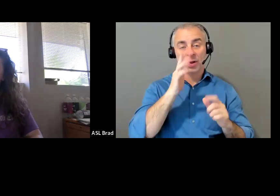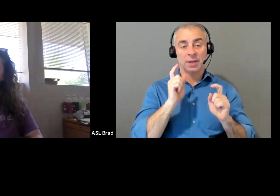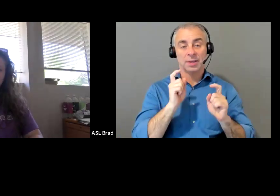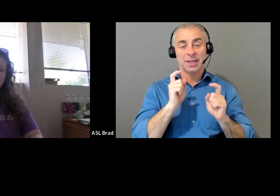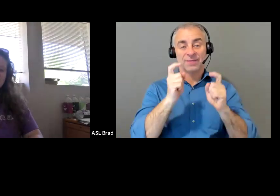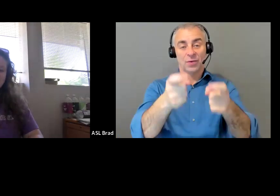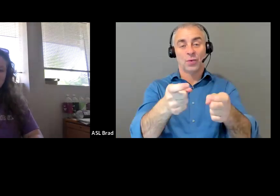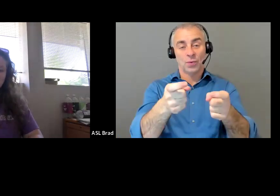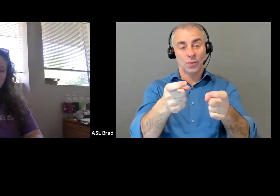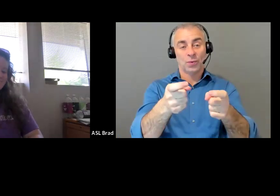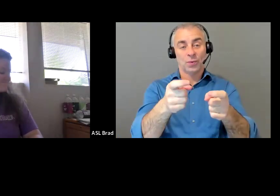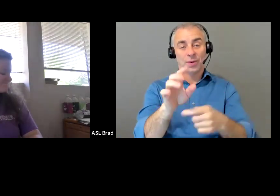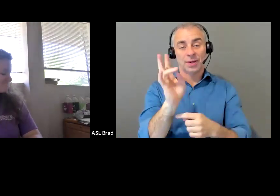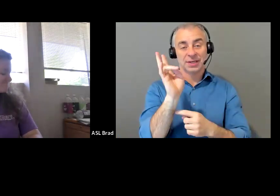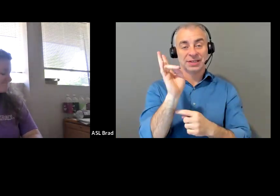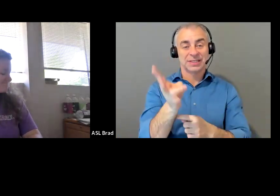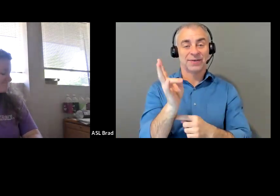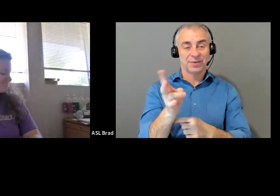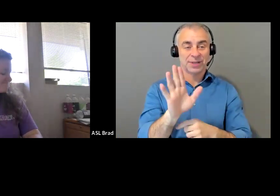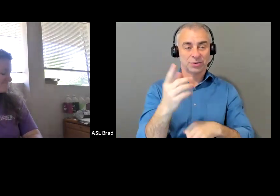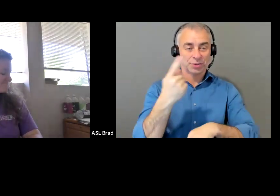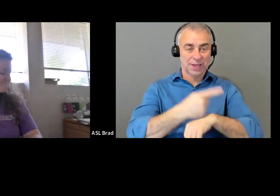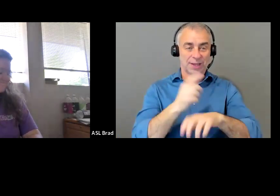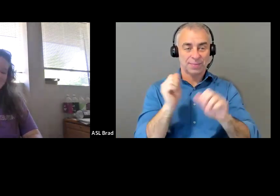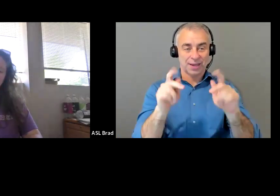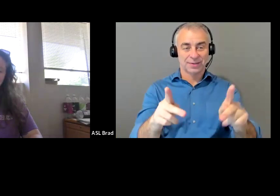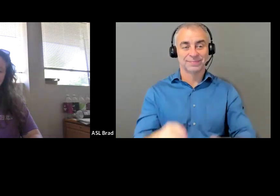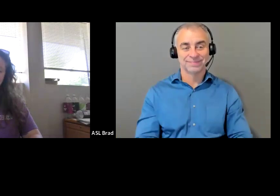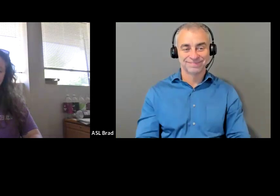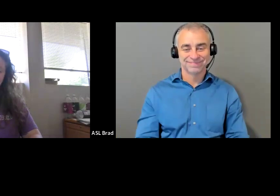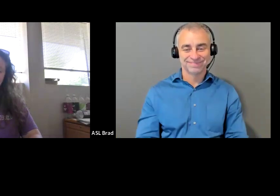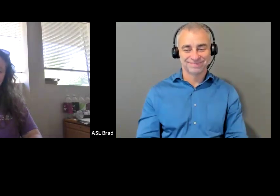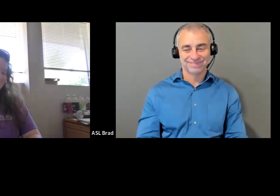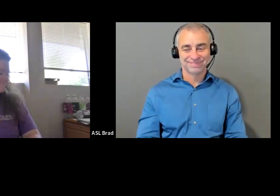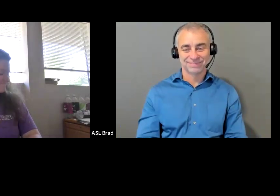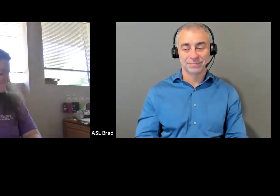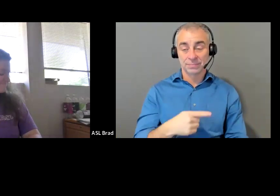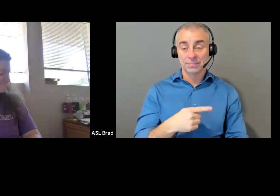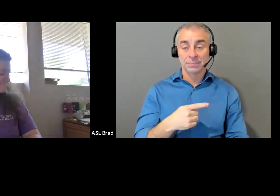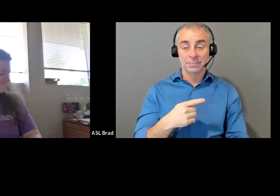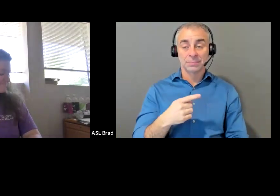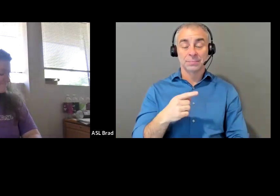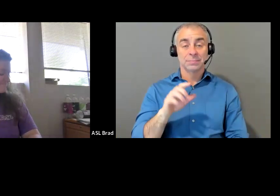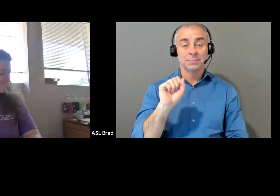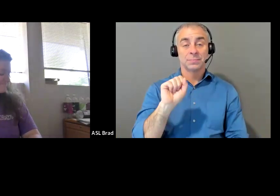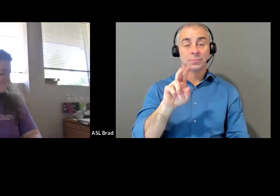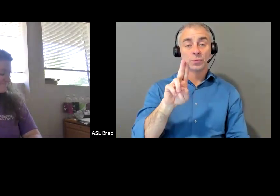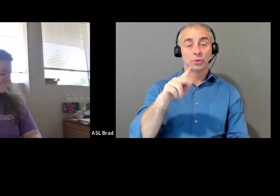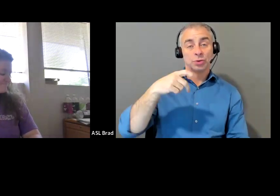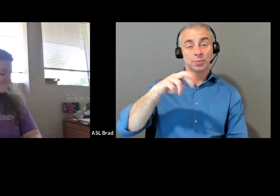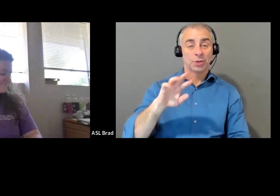you 7 minutes of your day back. I think this was a super valuable call. We got a lot